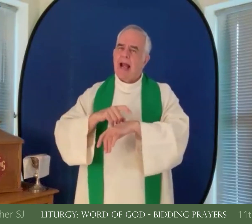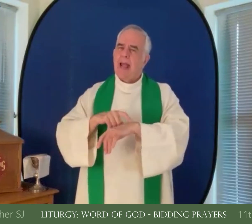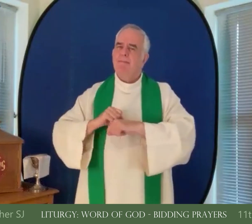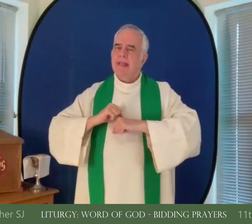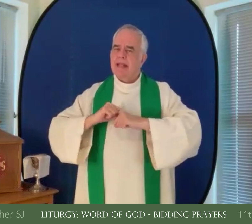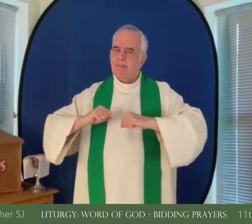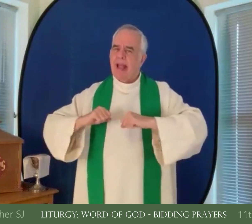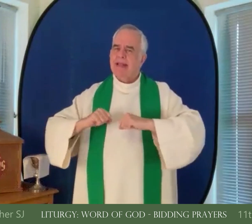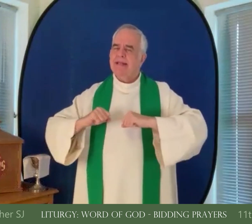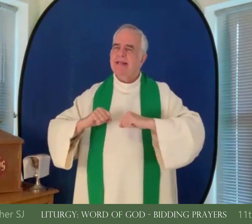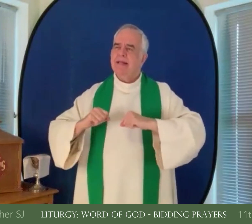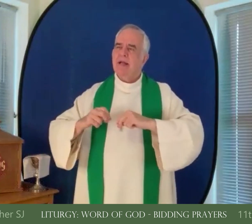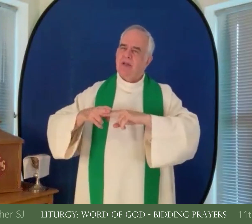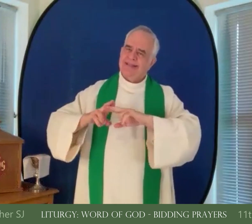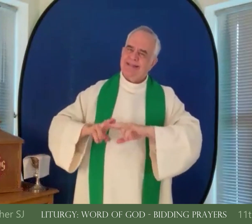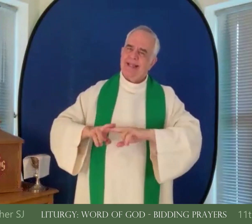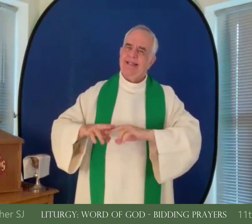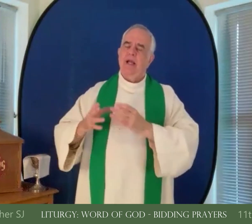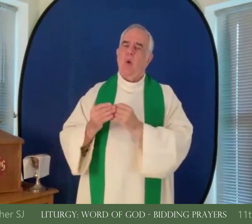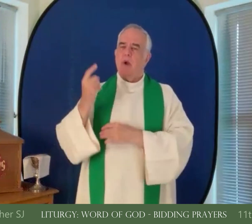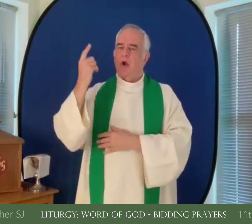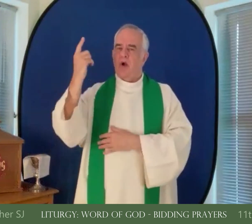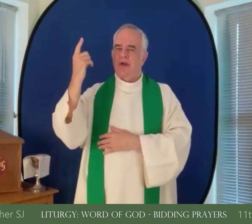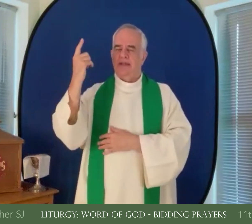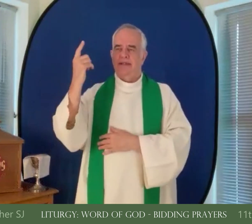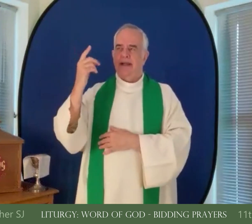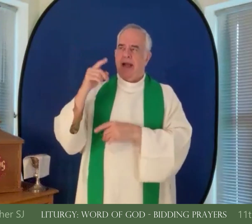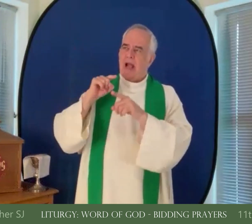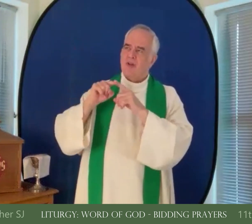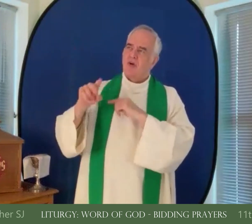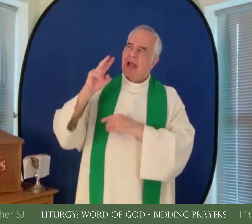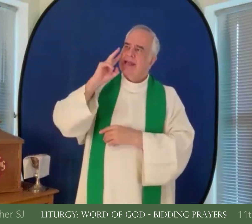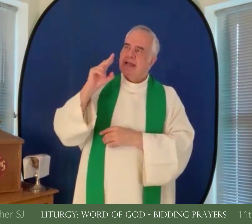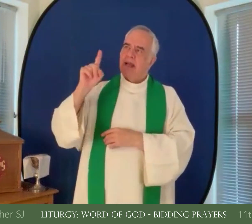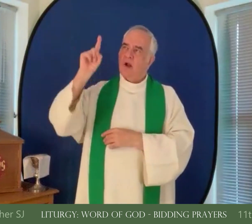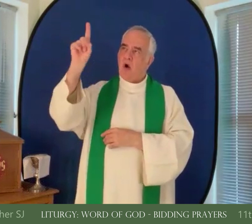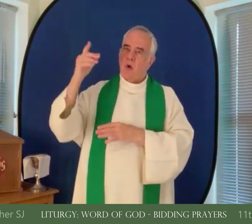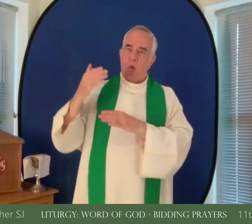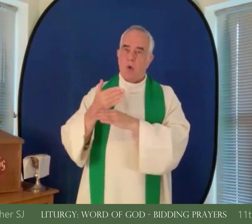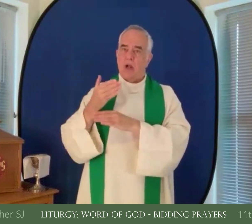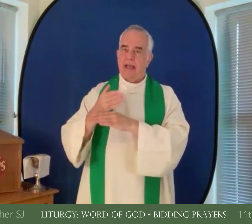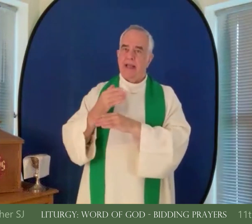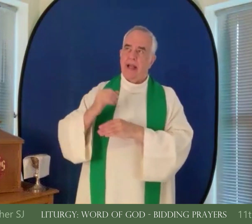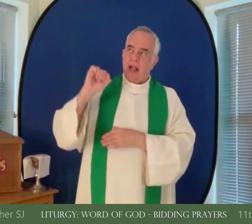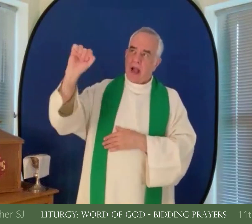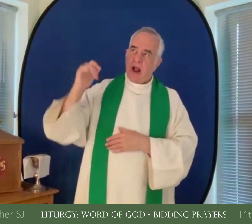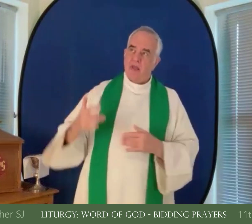time and space to sit with God and try to see God working in